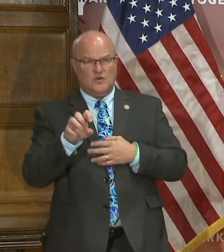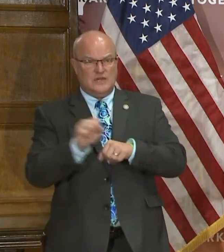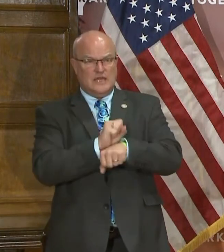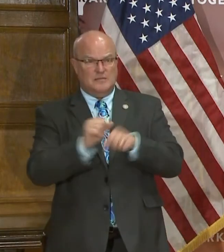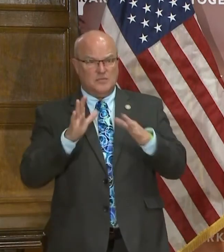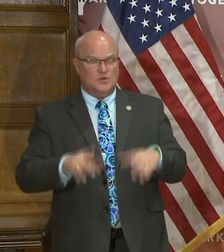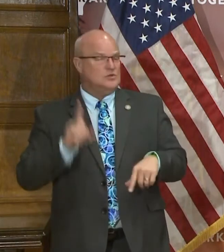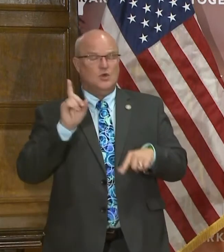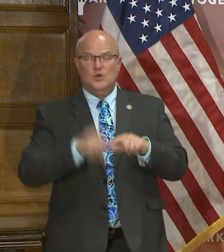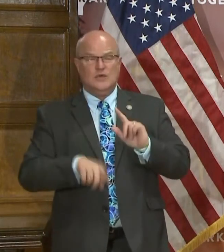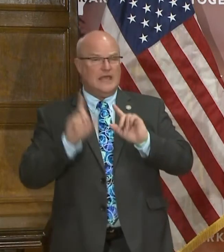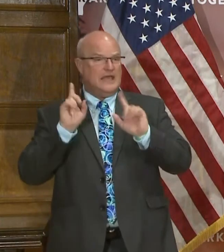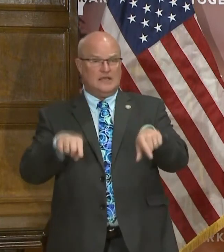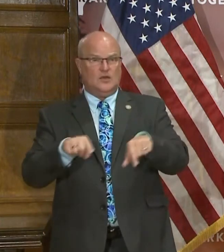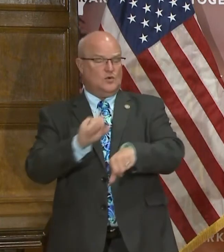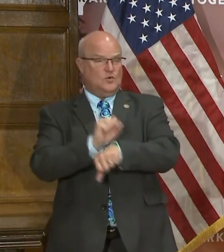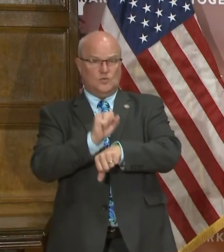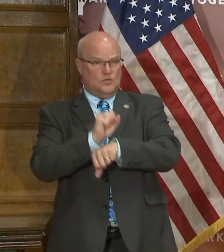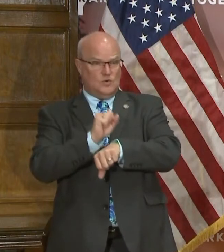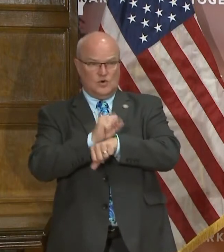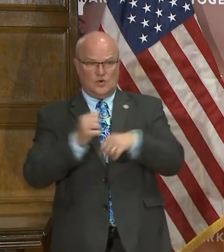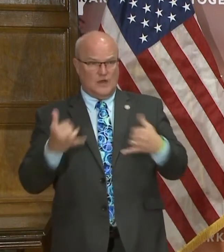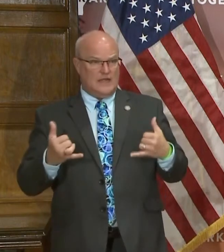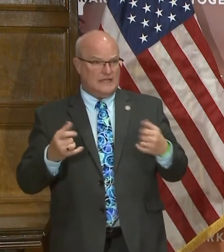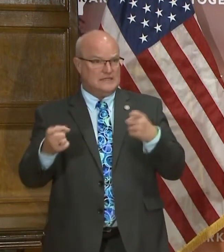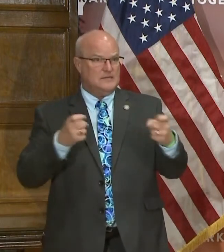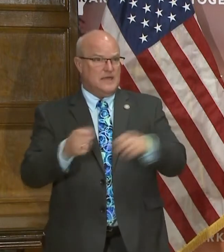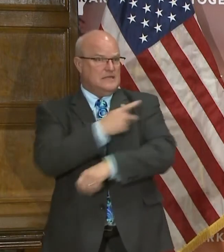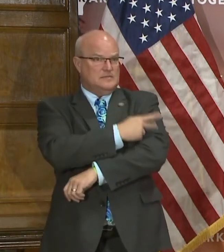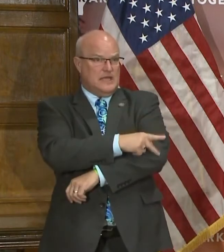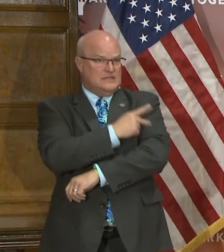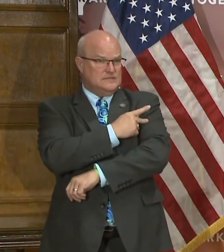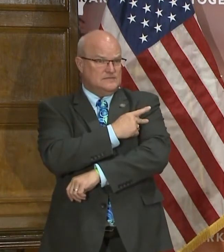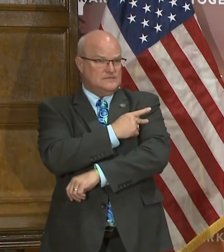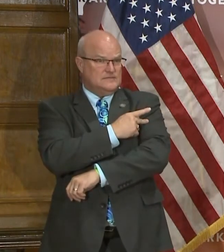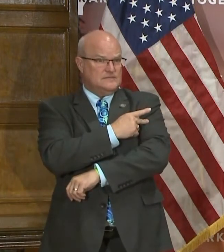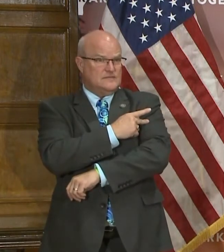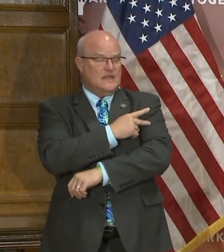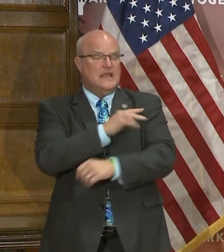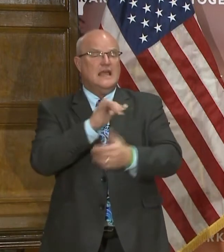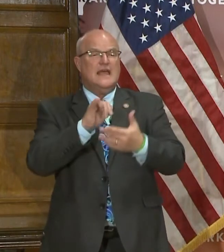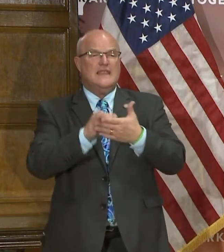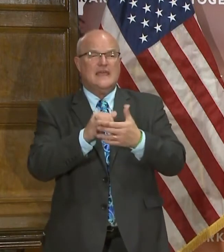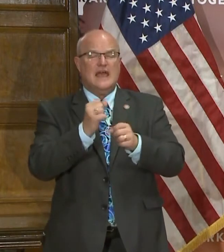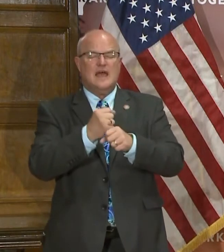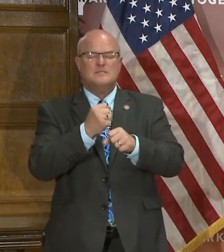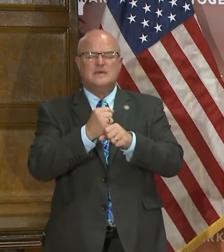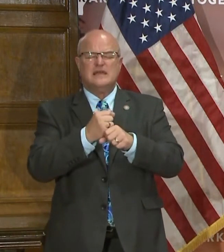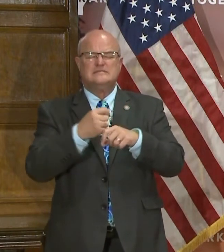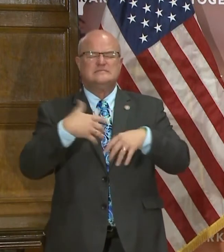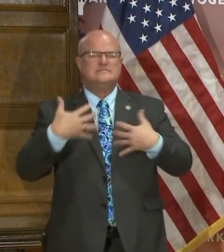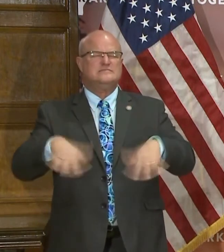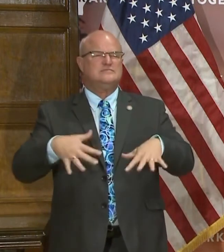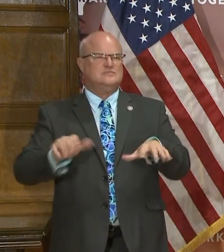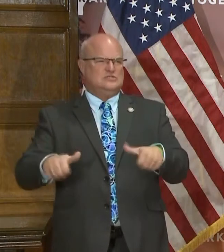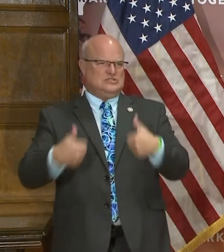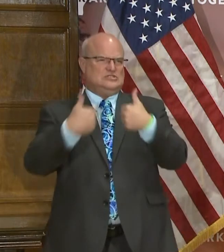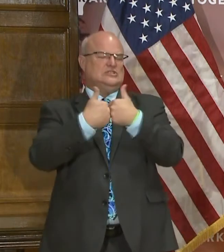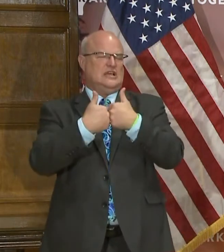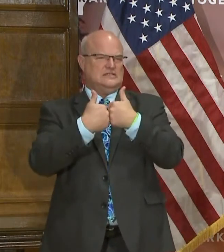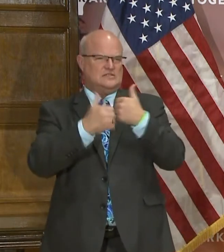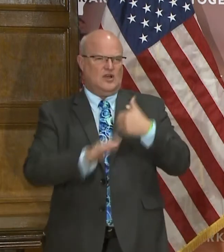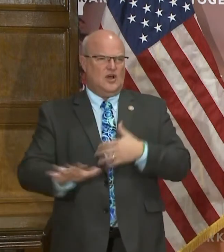be at the bedside to manage patients. And that creates all kinds of challenges for us as we